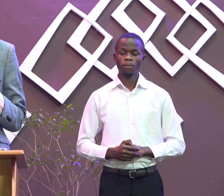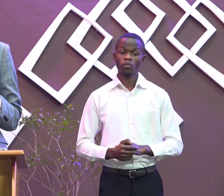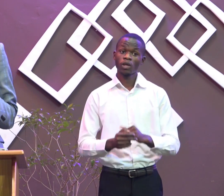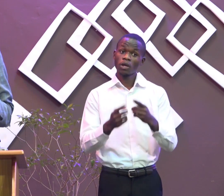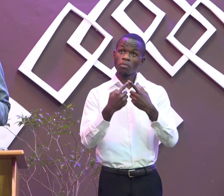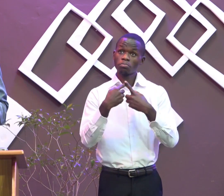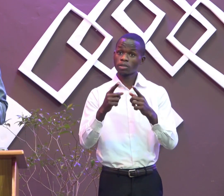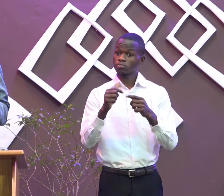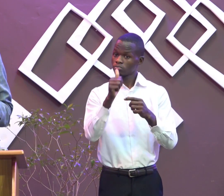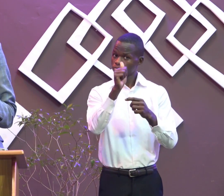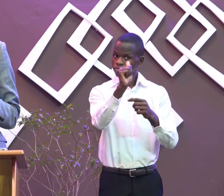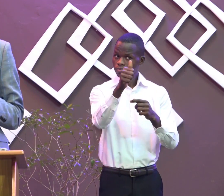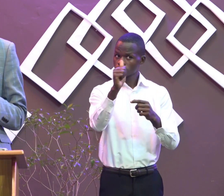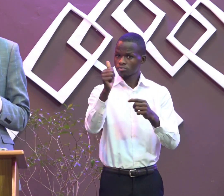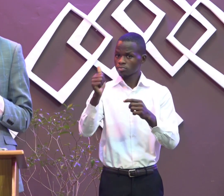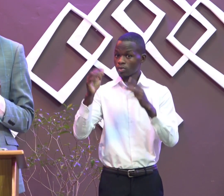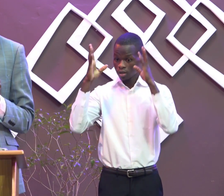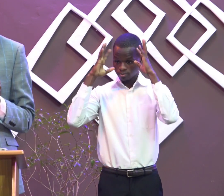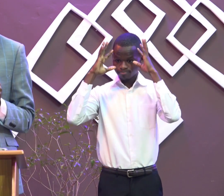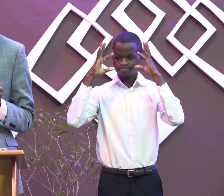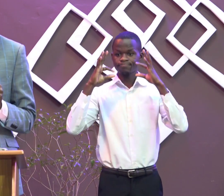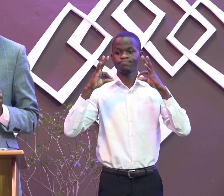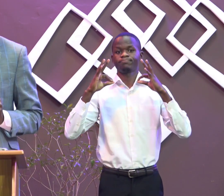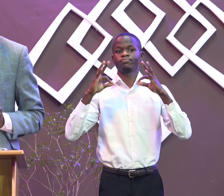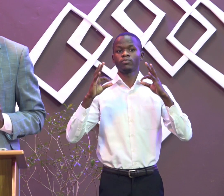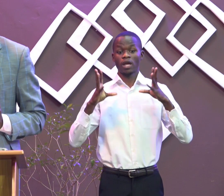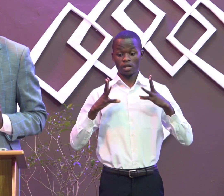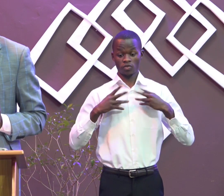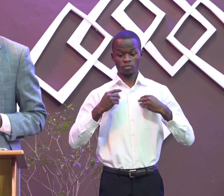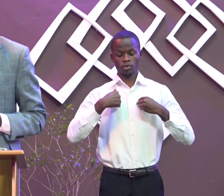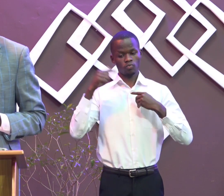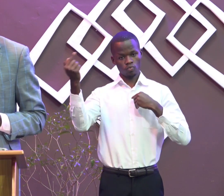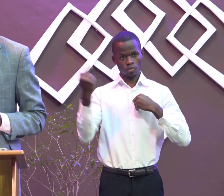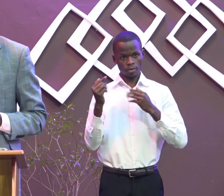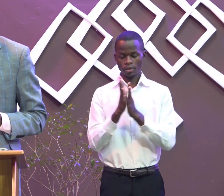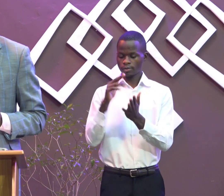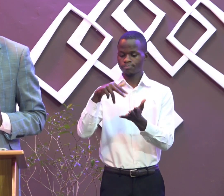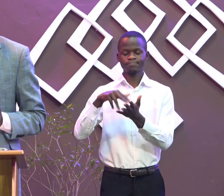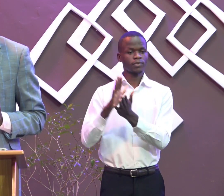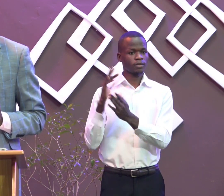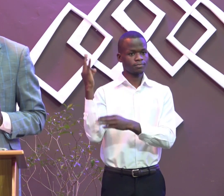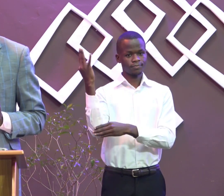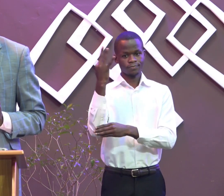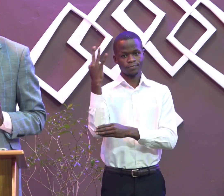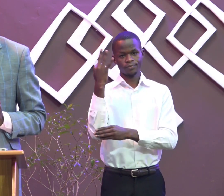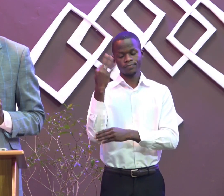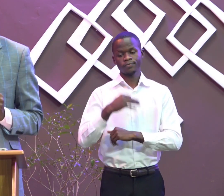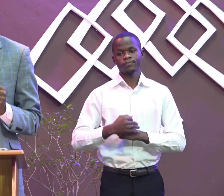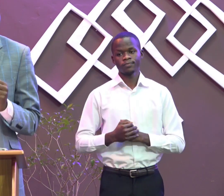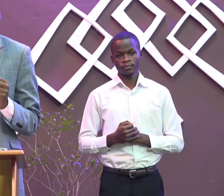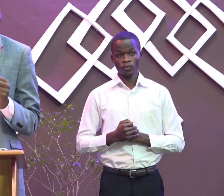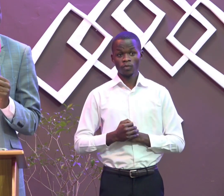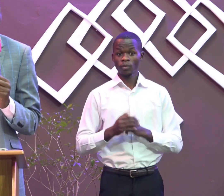Naye baasazeewo ne bampa omukisa nange nsobole okuyimirira. But they decided and requested me to come and stand.